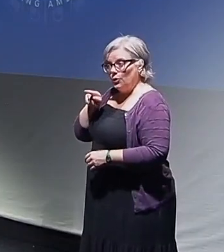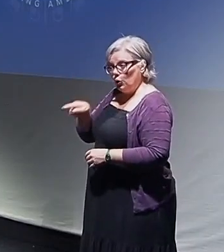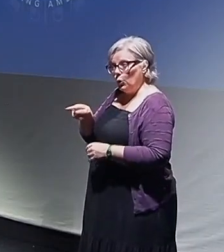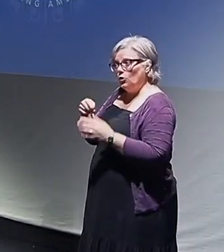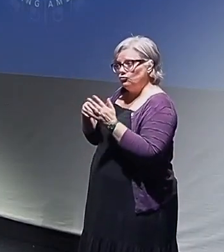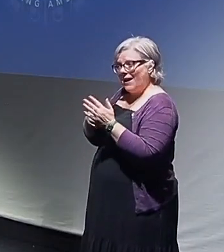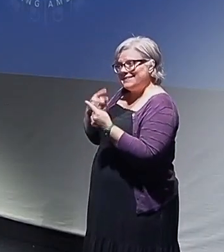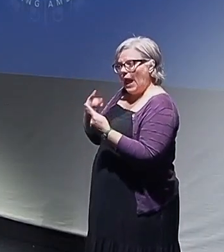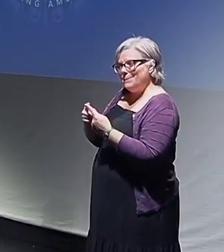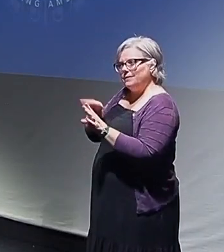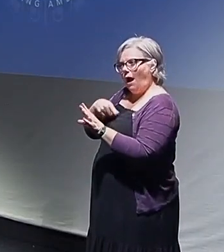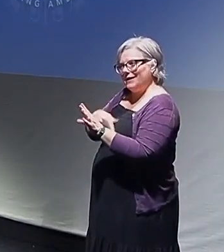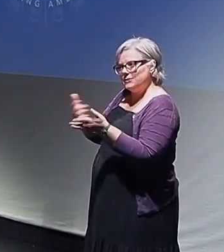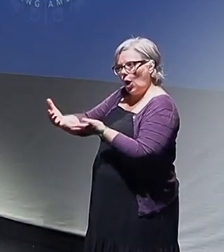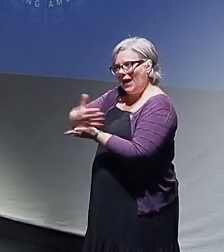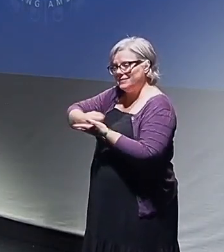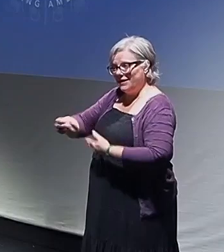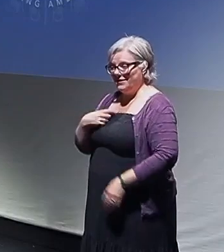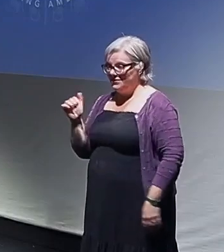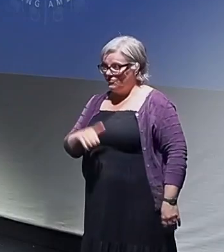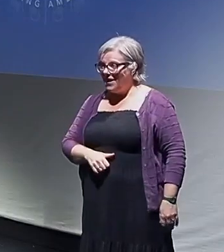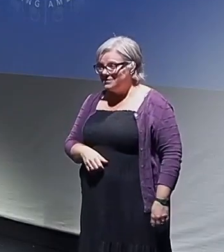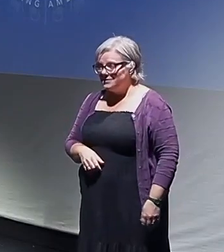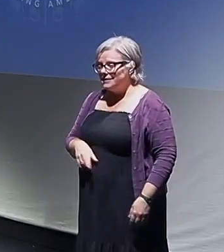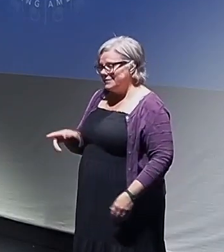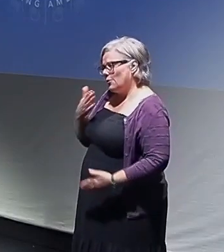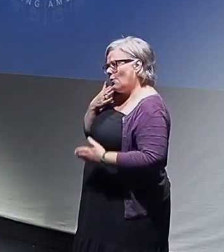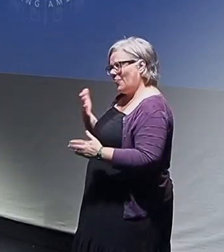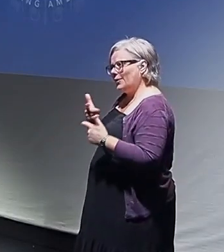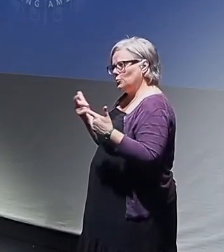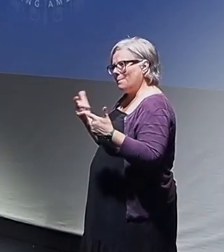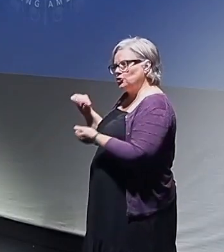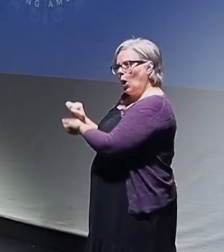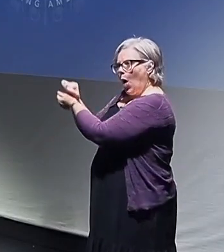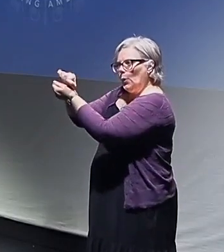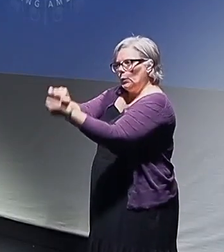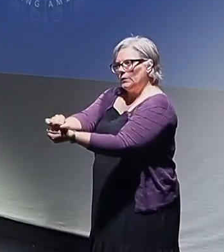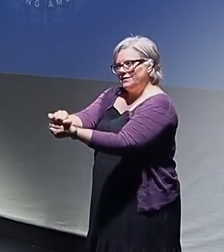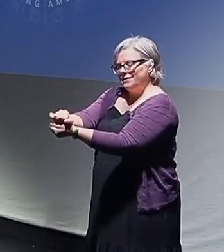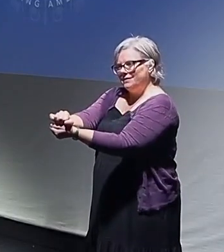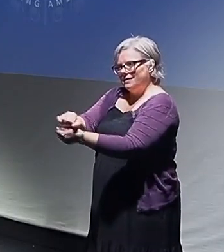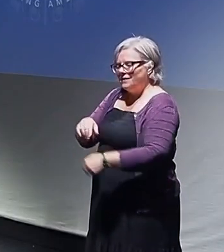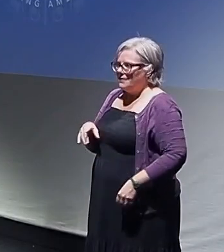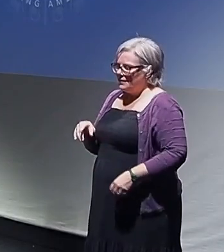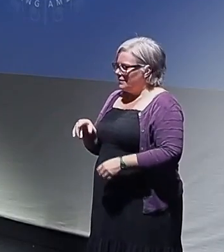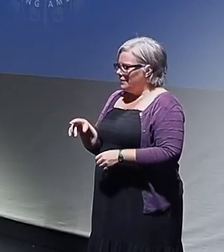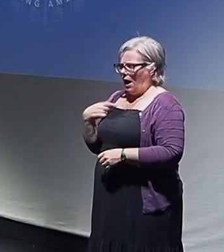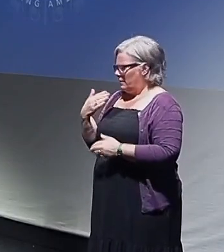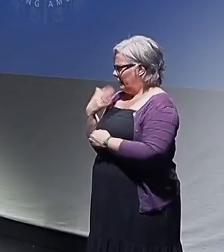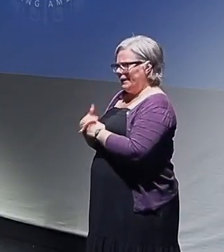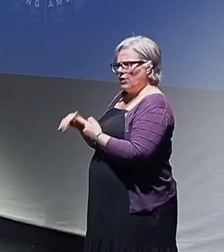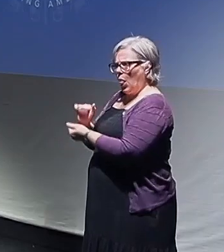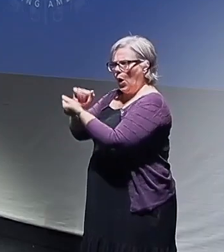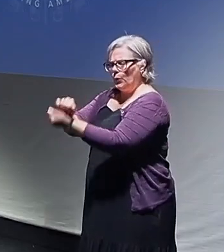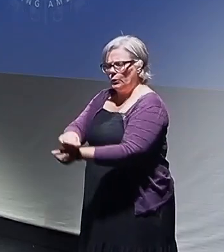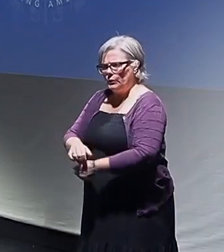youngest collector?" And I was like, "Yes, I am." And they said, "Thank you so much for loaning that painting to the show." And I went, "I didn't loan a painting to the show." And